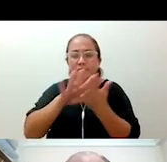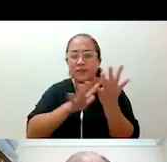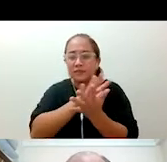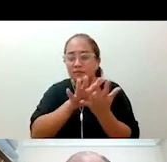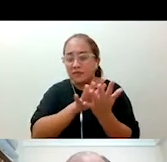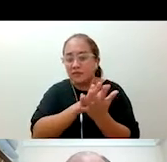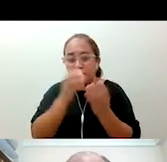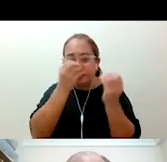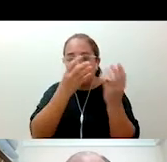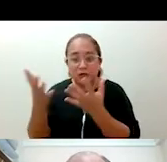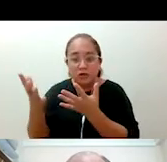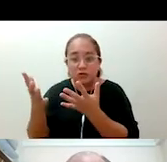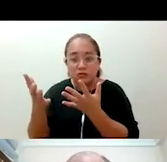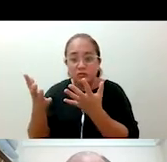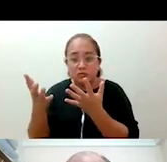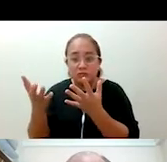information.